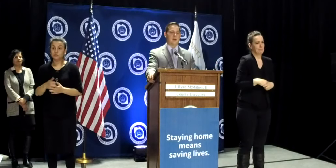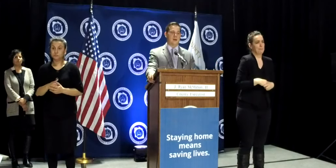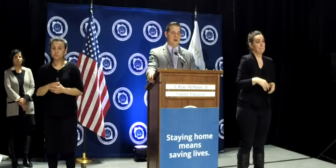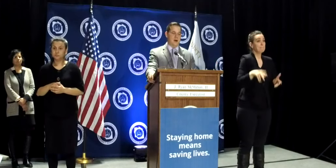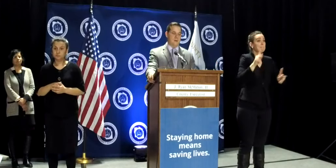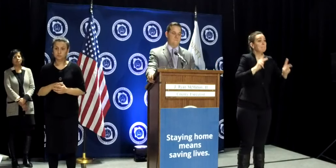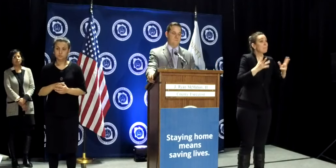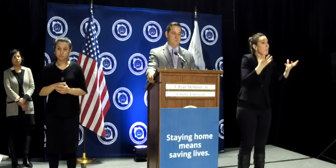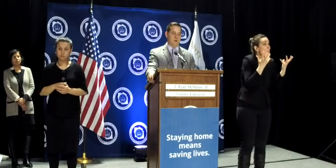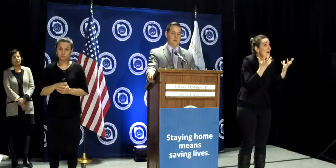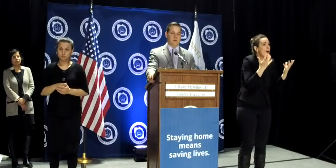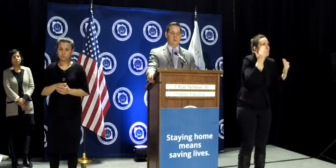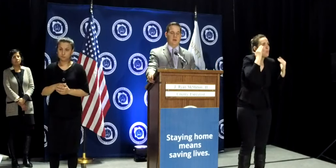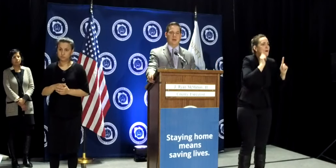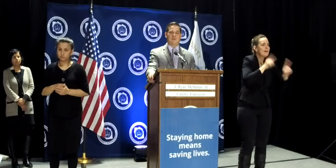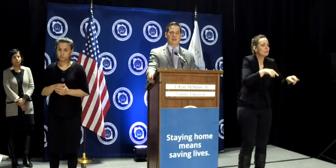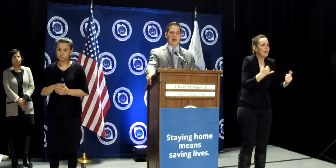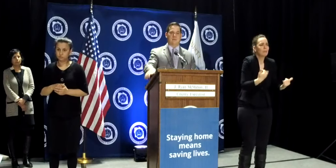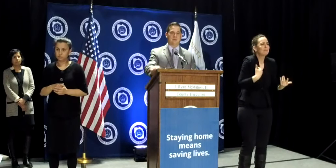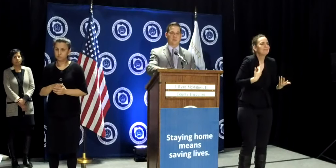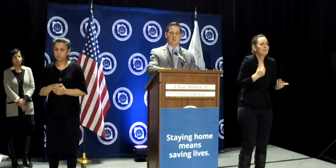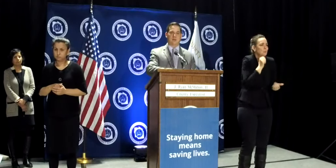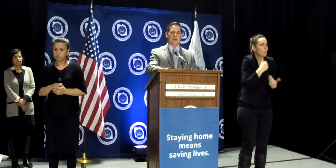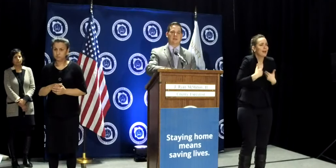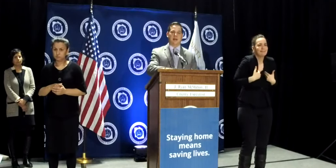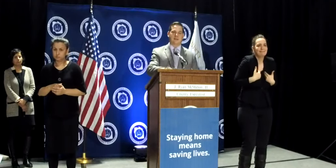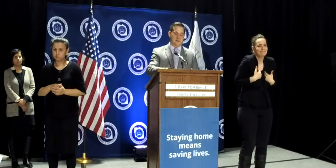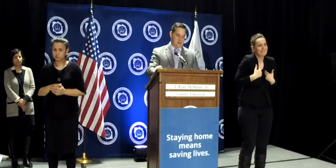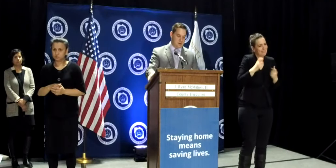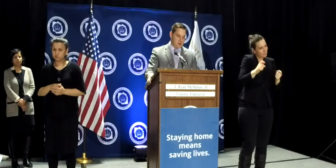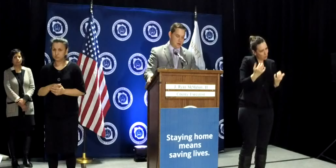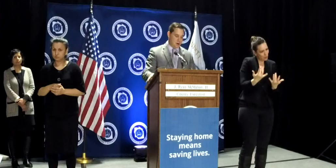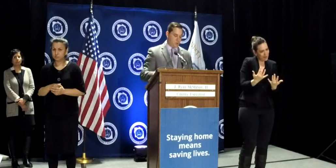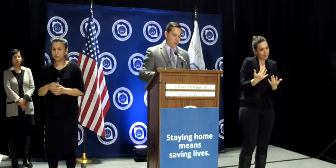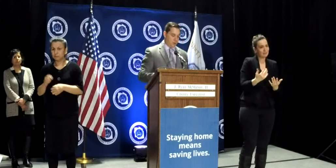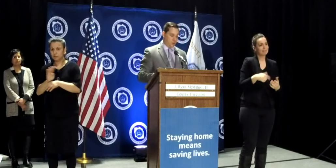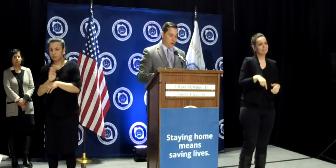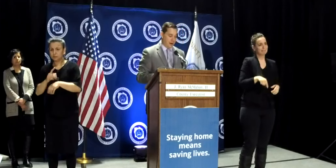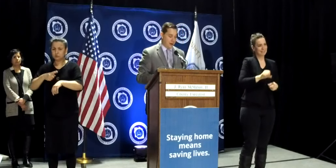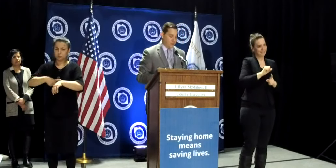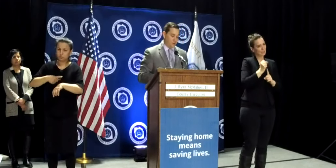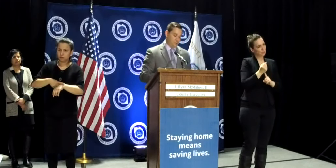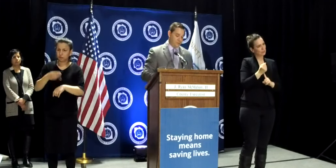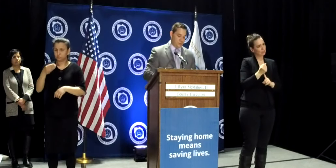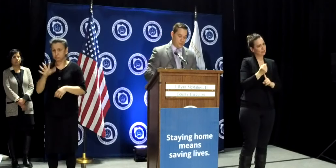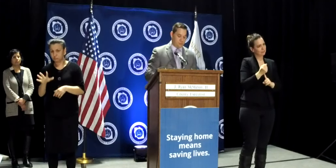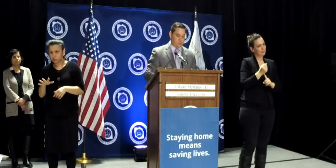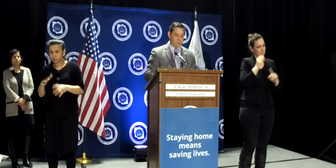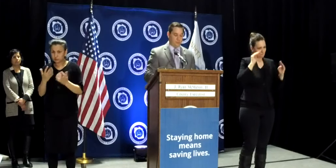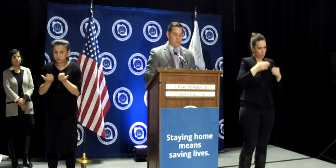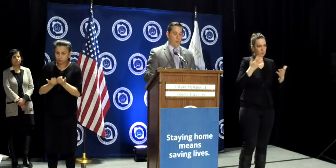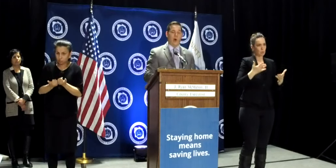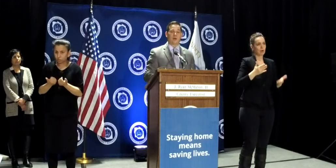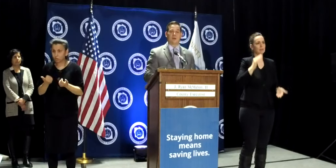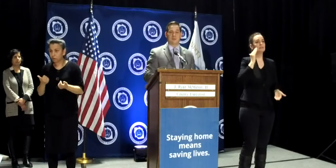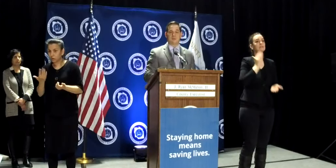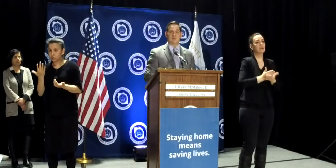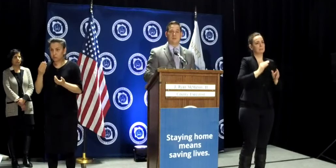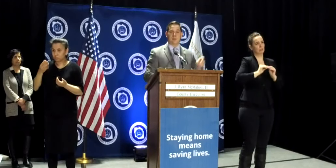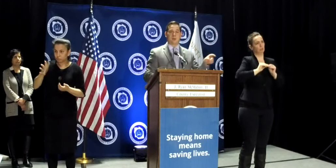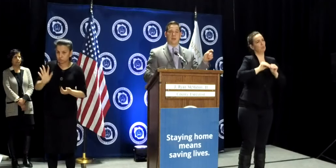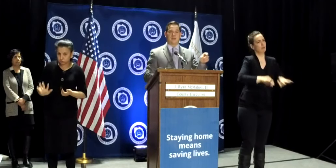on, but they don't have time to connect the dots on really what are now